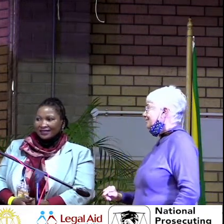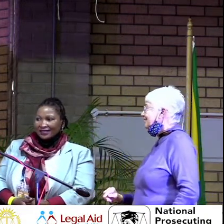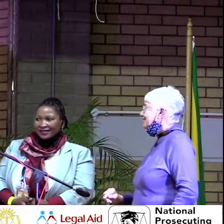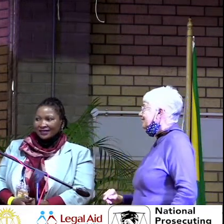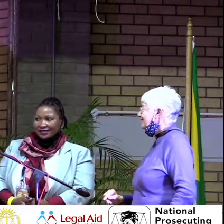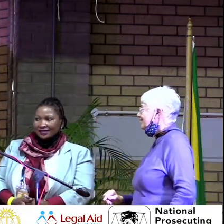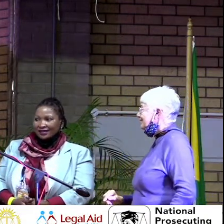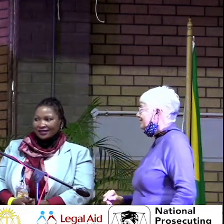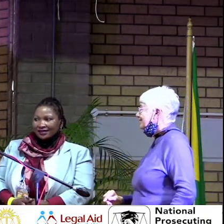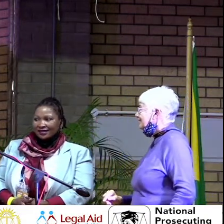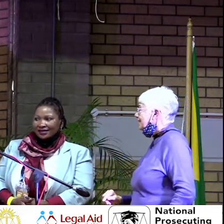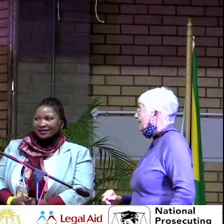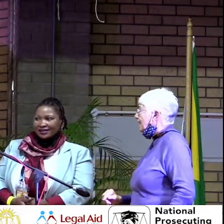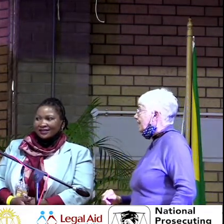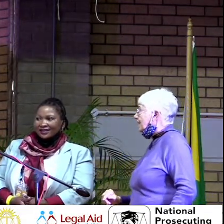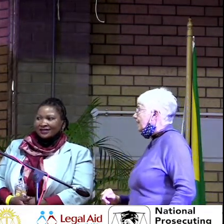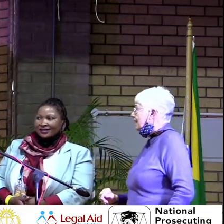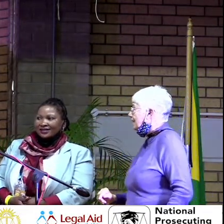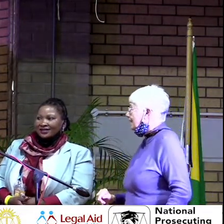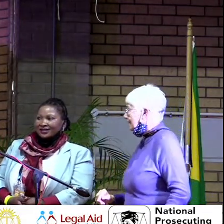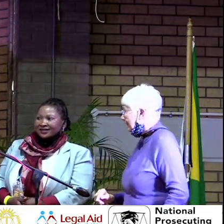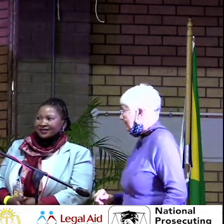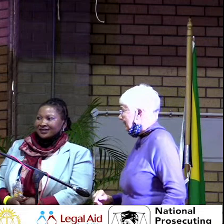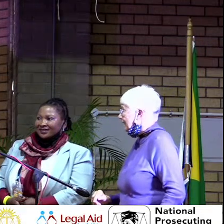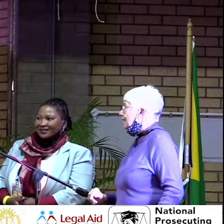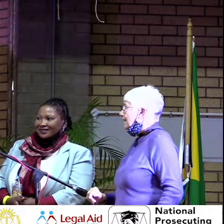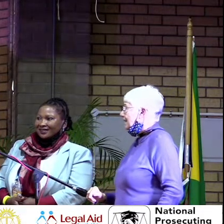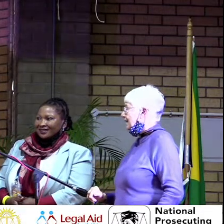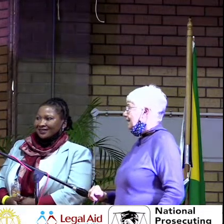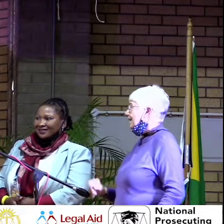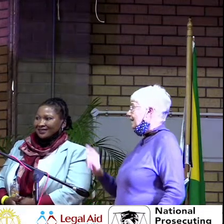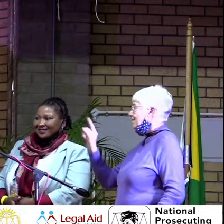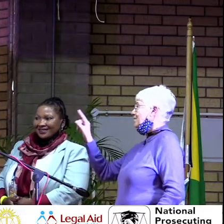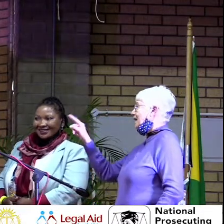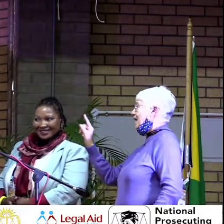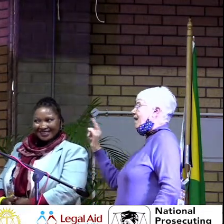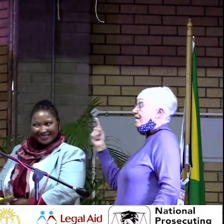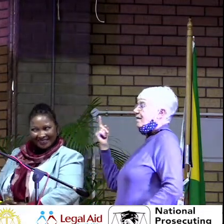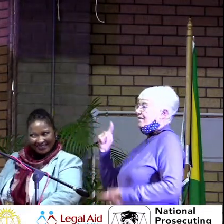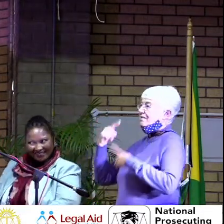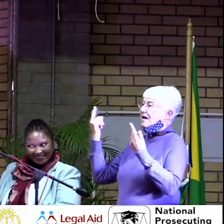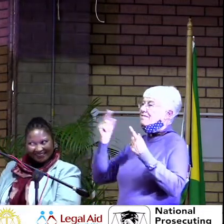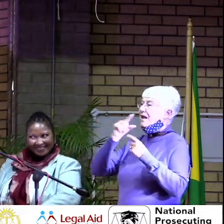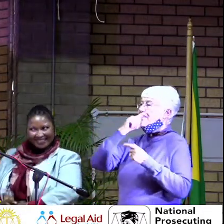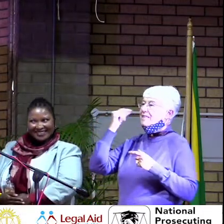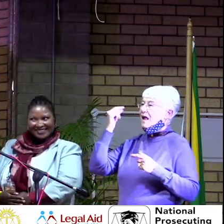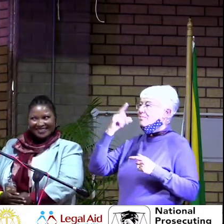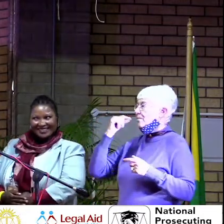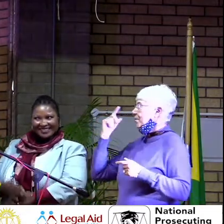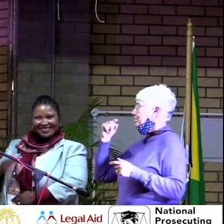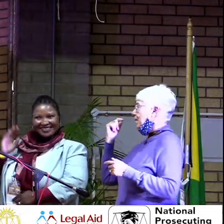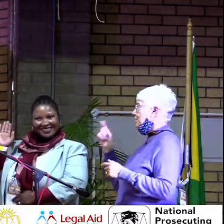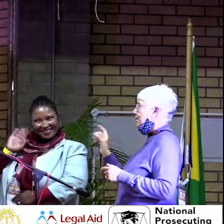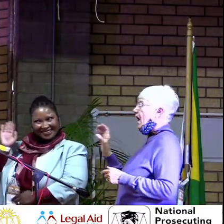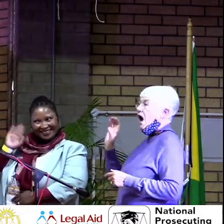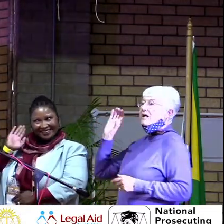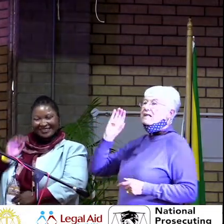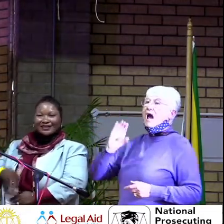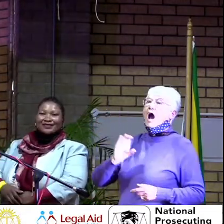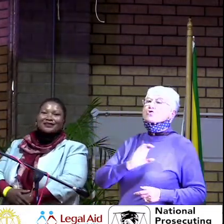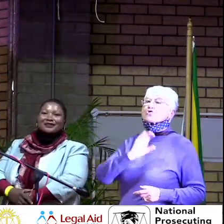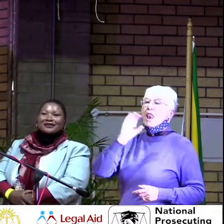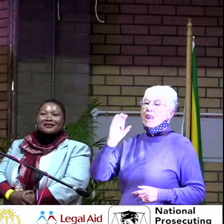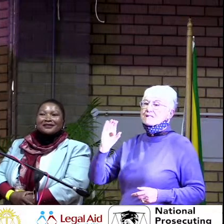Councillor Tause, Councillor Masiu, Councillor Matutu, Councillor Adonis.